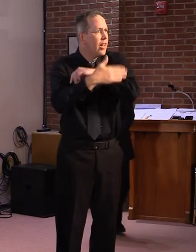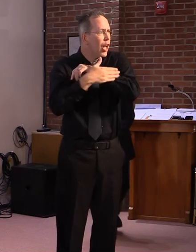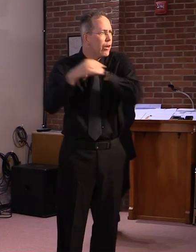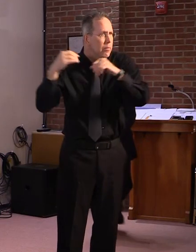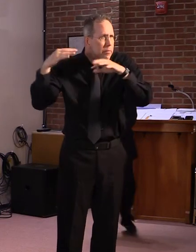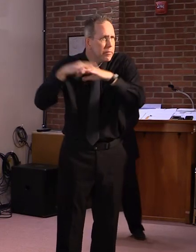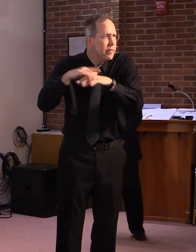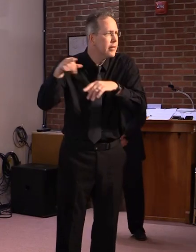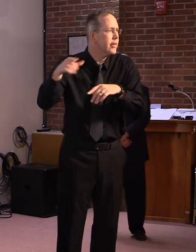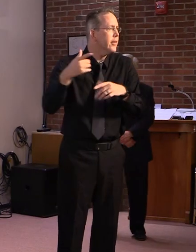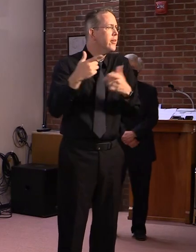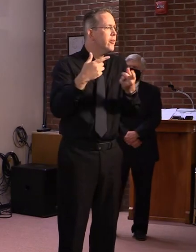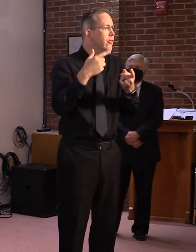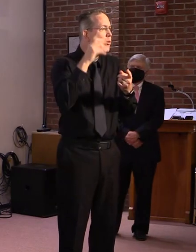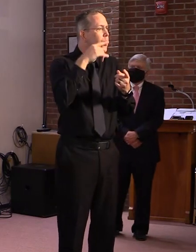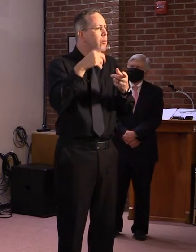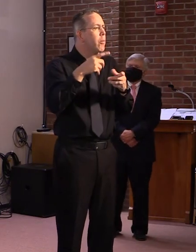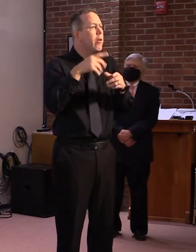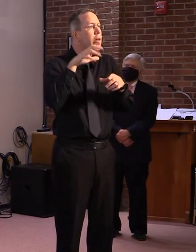Maybe Secretary.